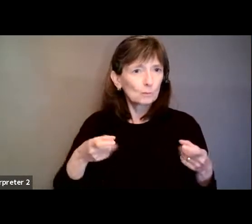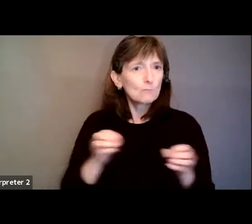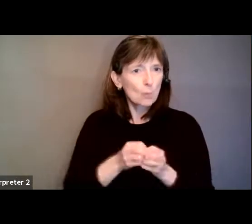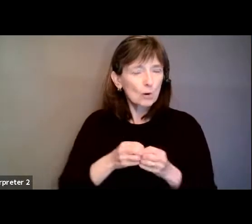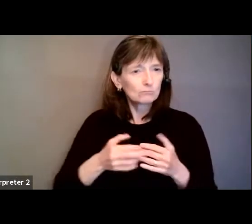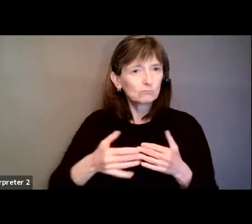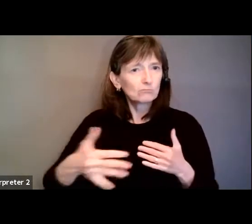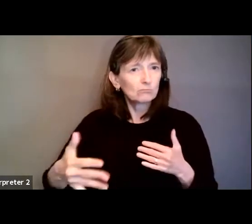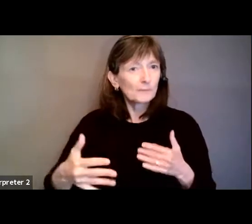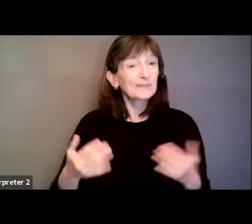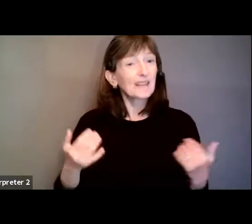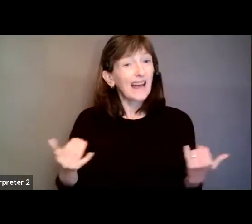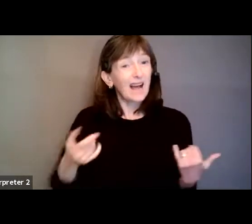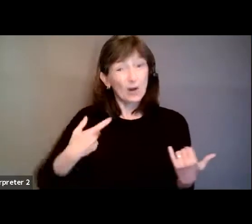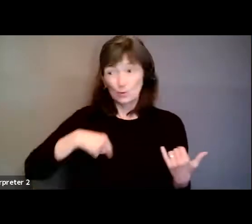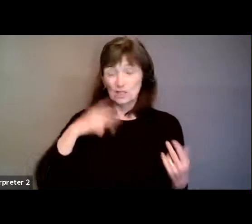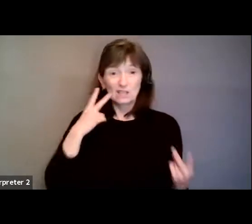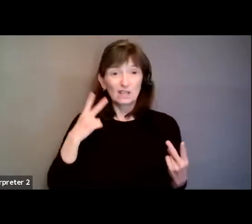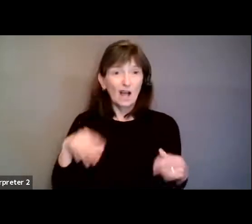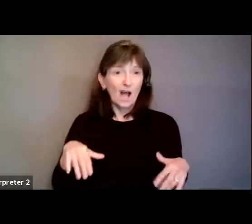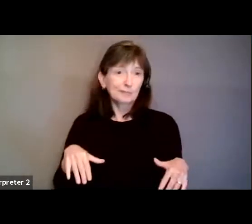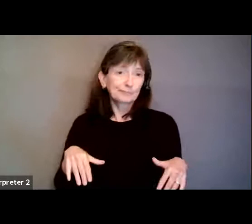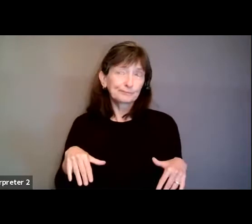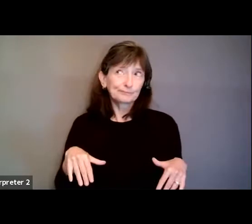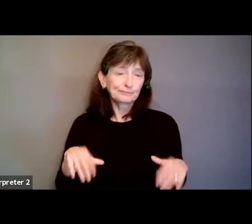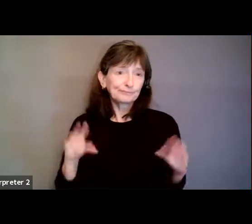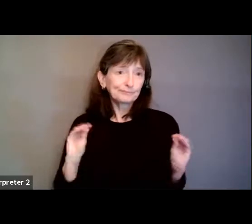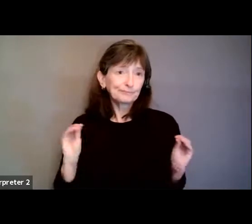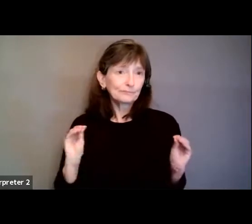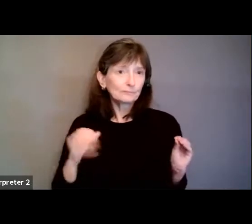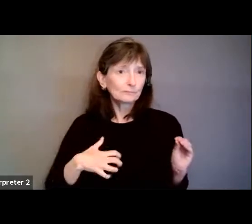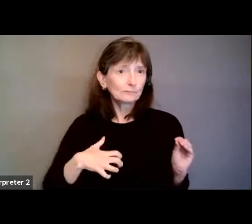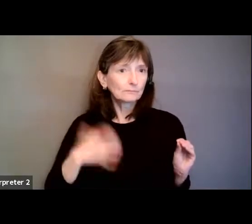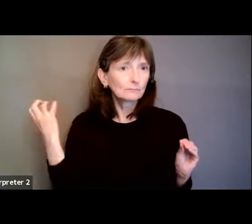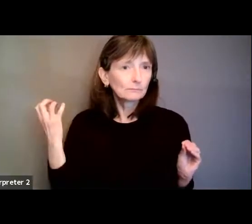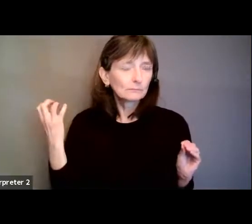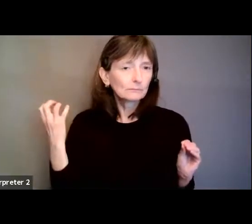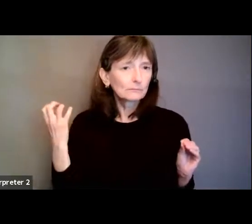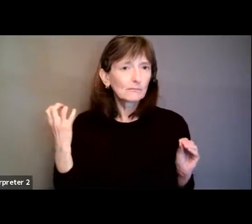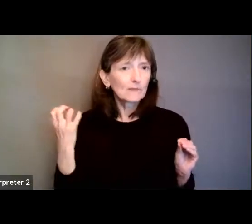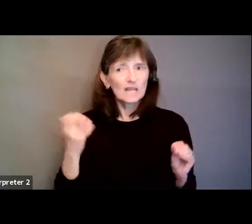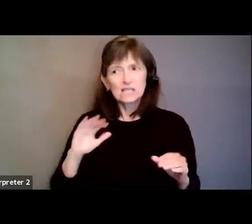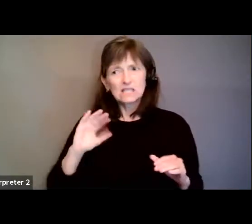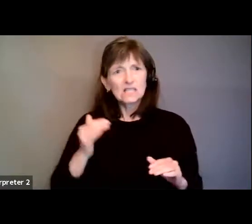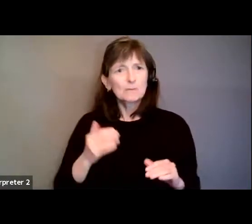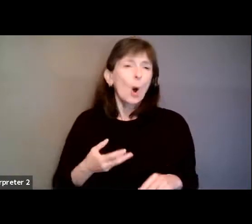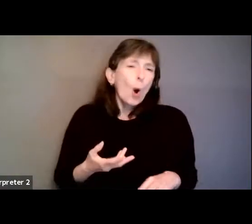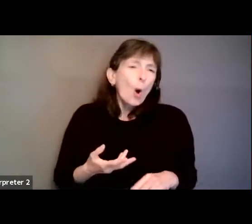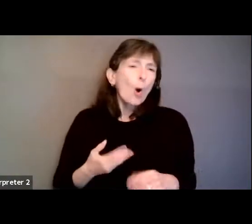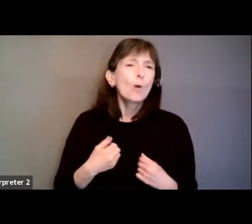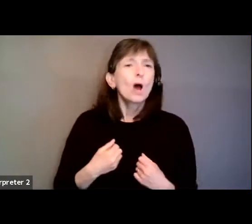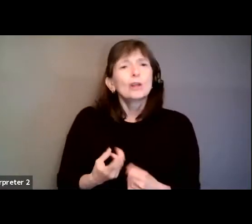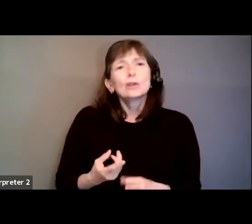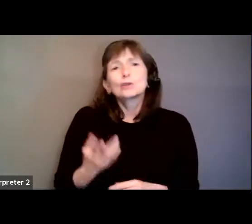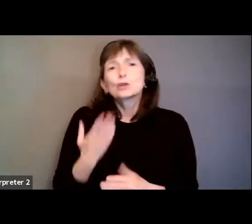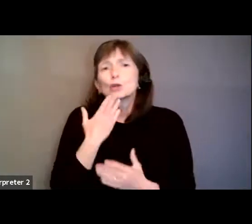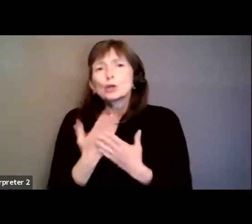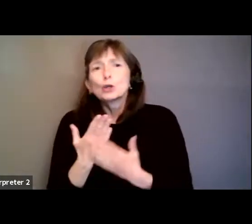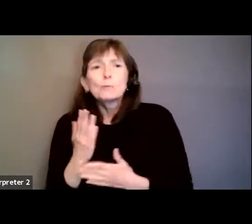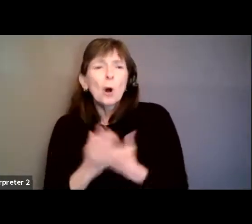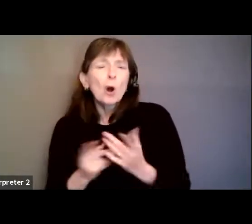has made me angry. The argument that there are two sides to the story makes me angry. When the other side believes